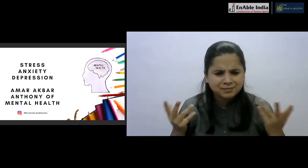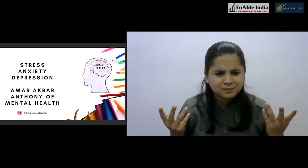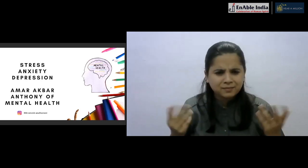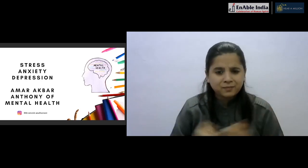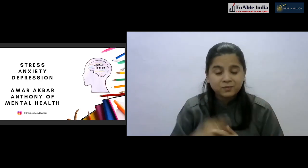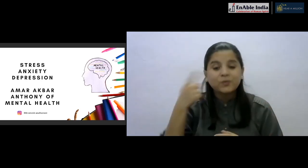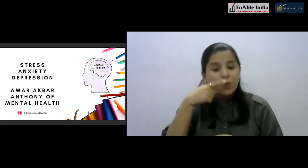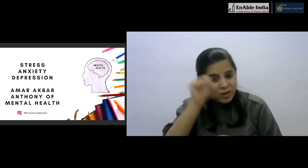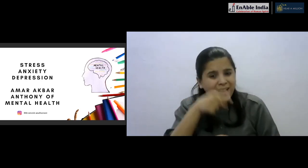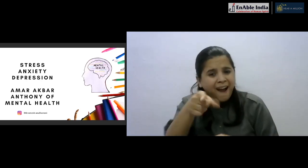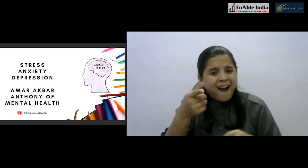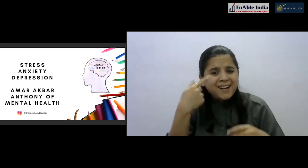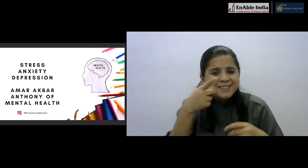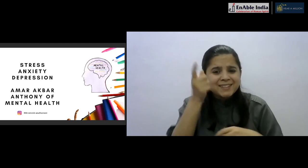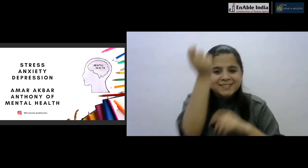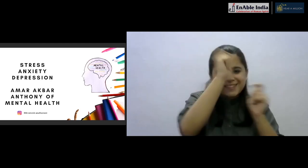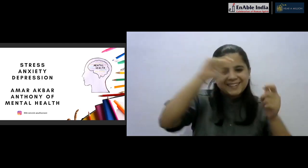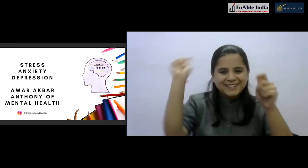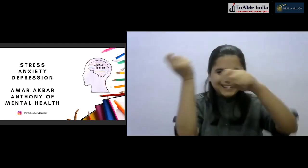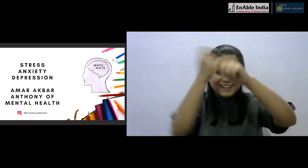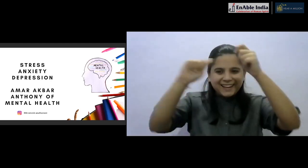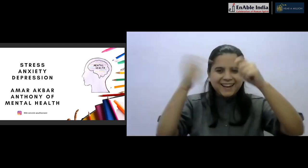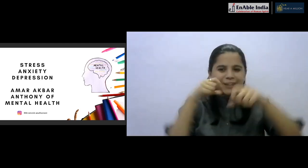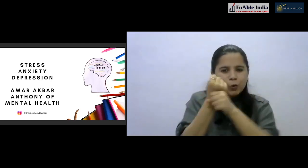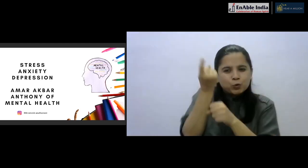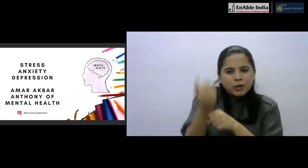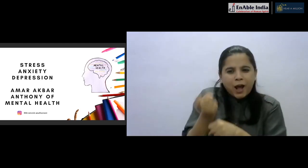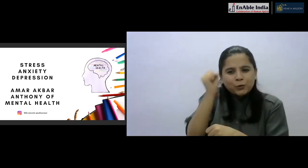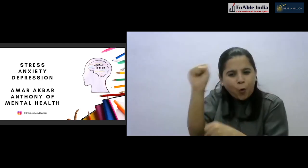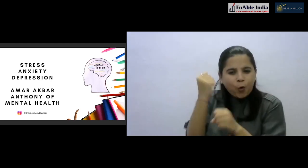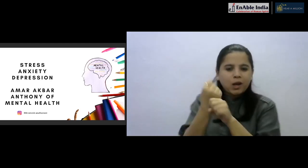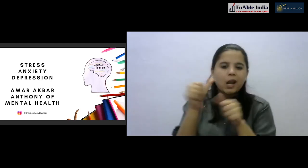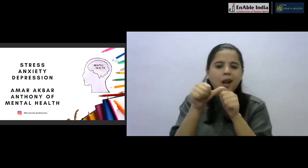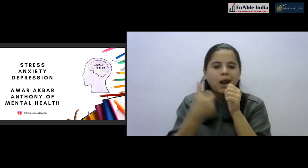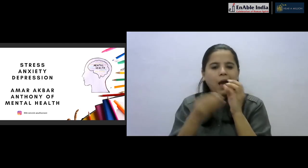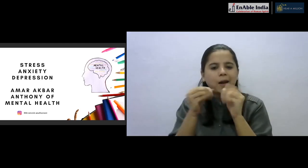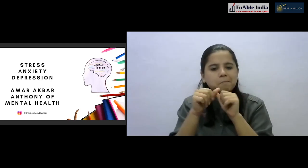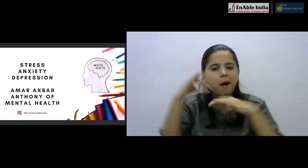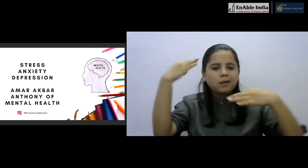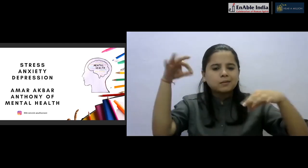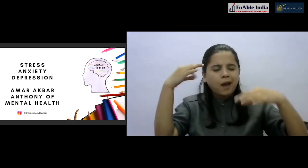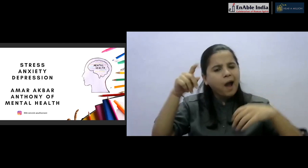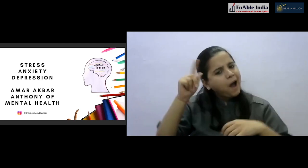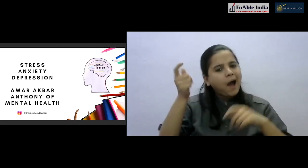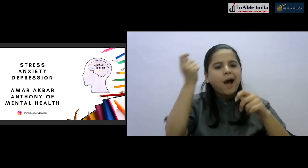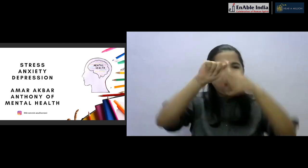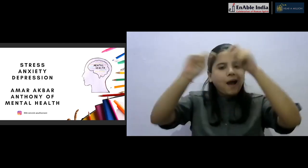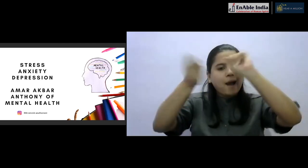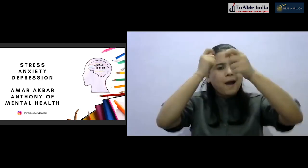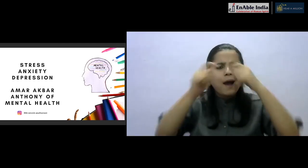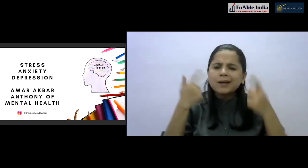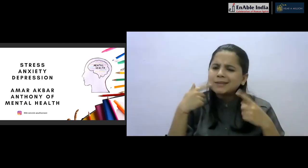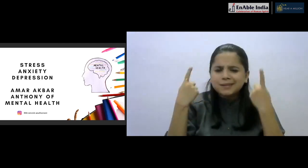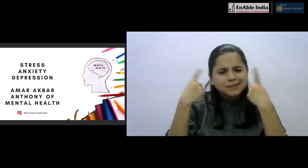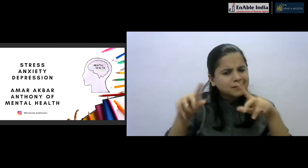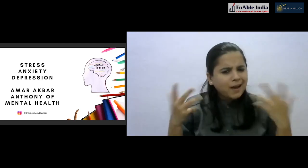yes, do garba dancing, love it. As I said, do something that is your mojo.